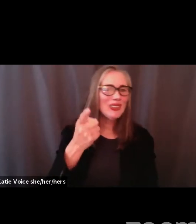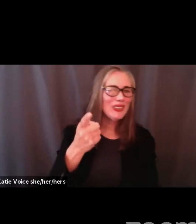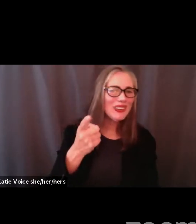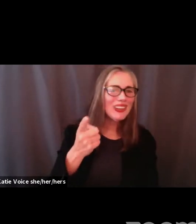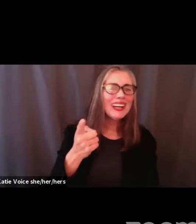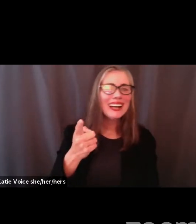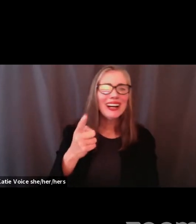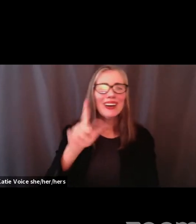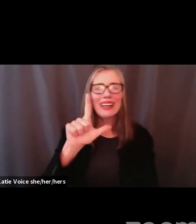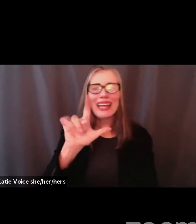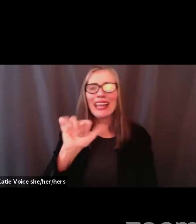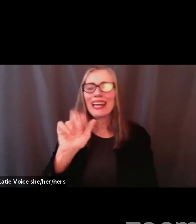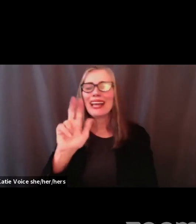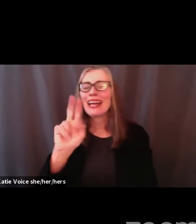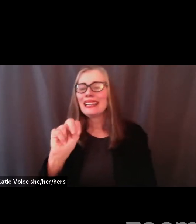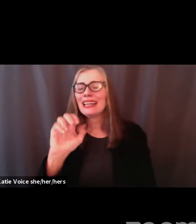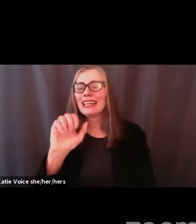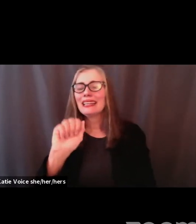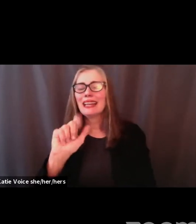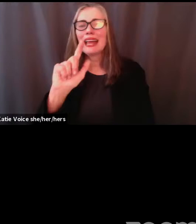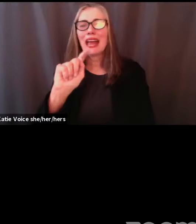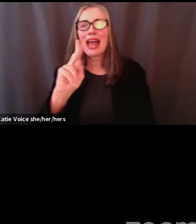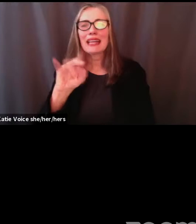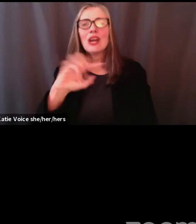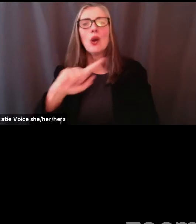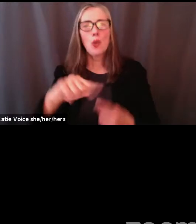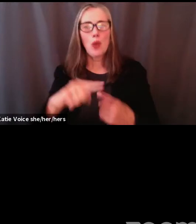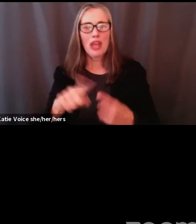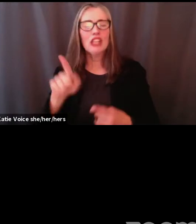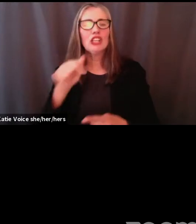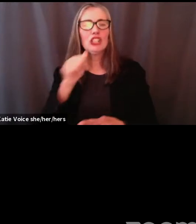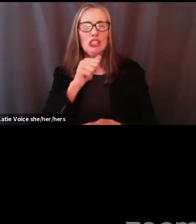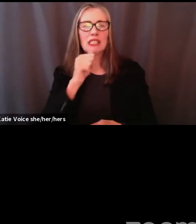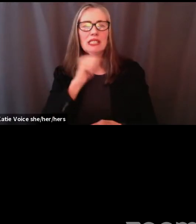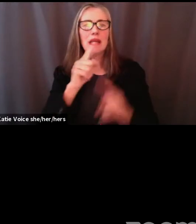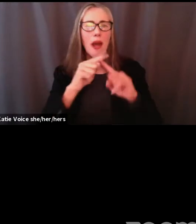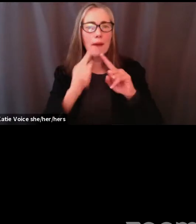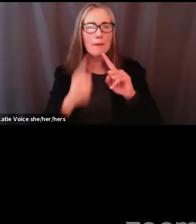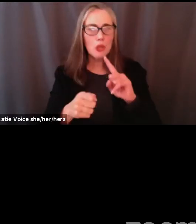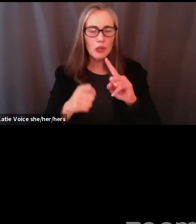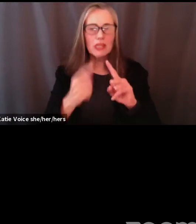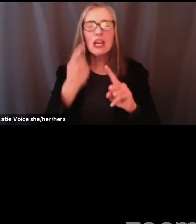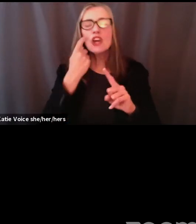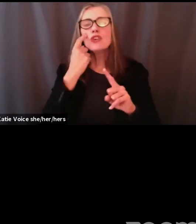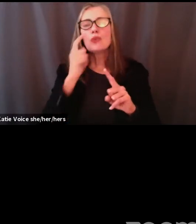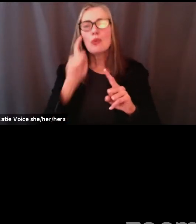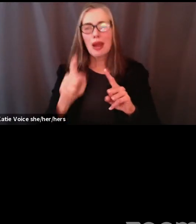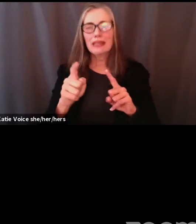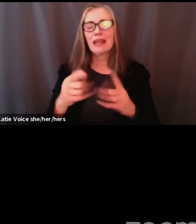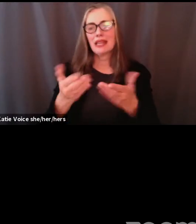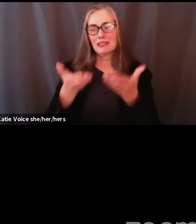Lynn Atkins. Once she's unmuted, she'll be recognized for 1 minute to speak in favor of the motion.